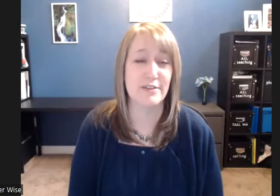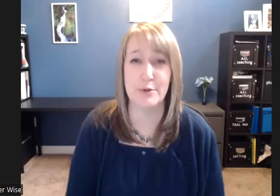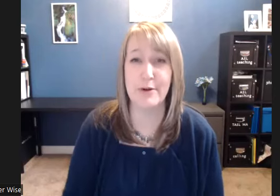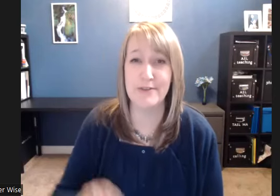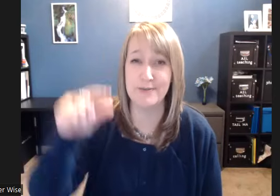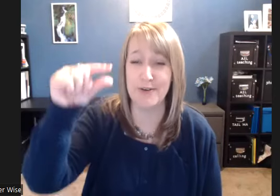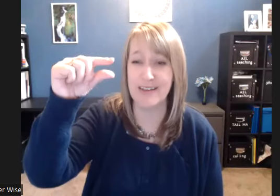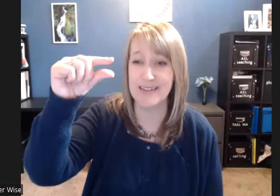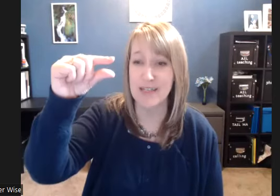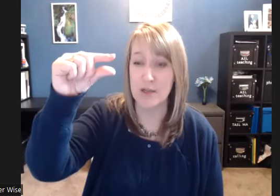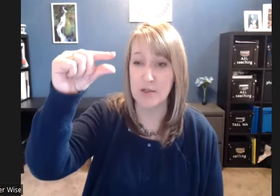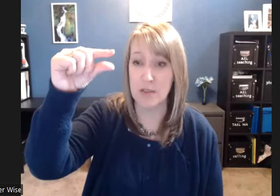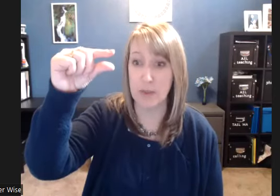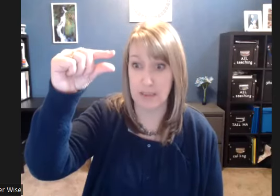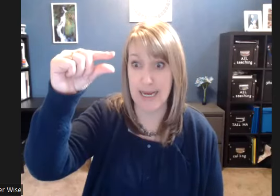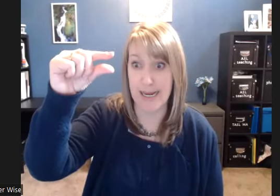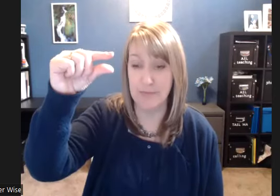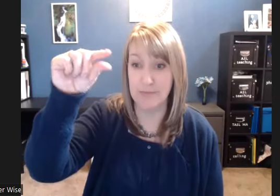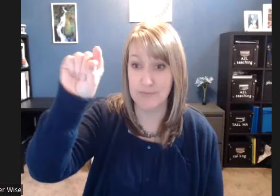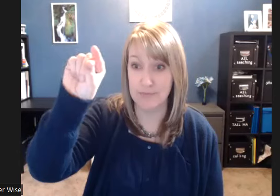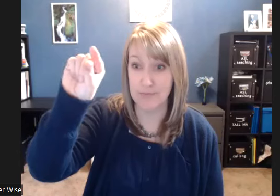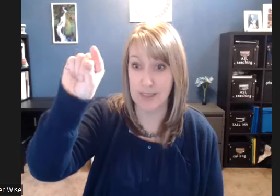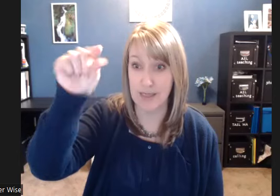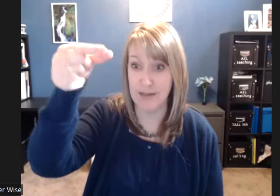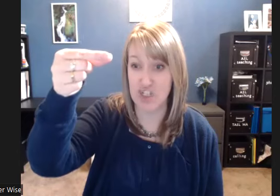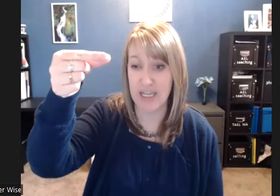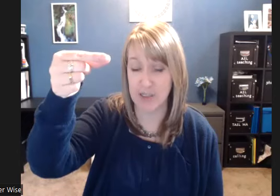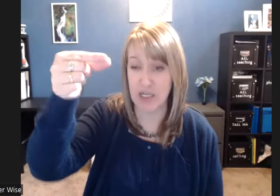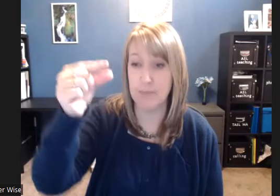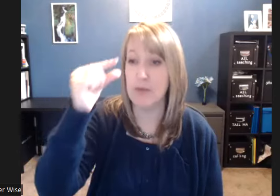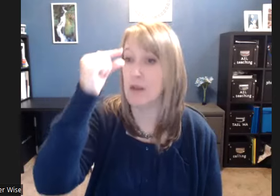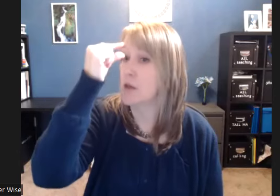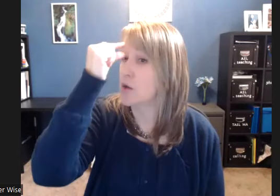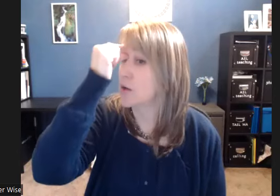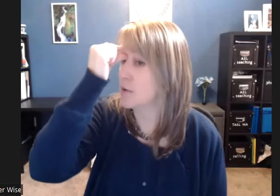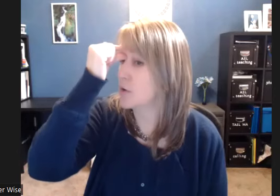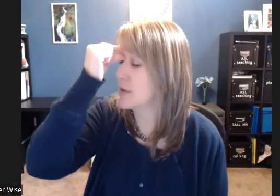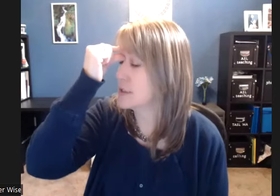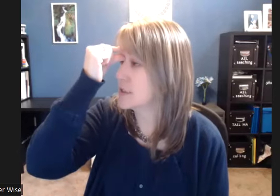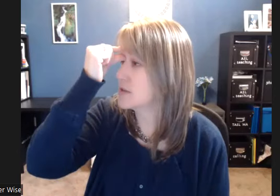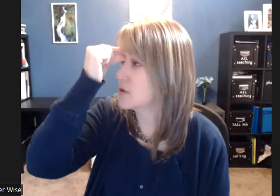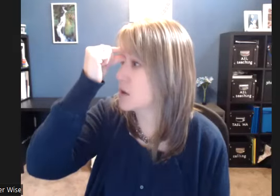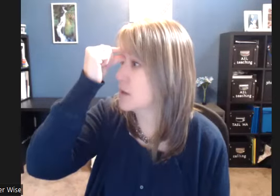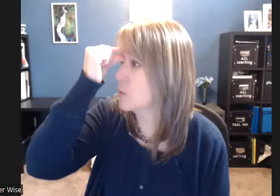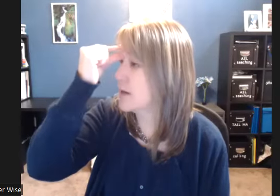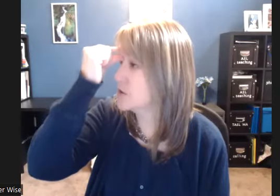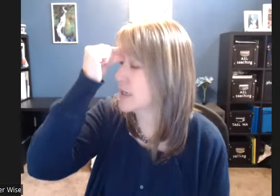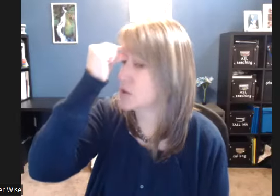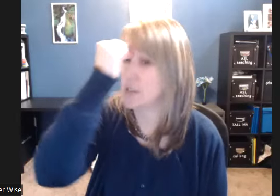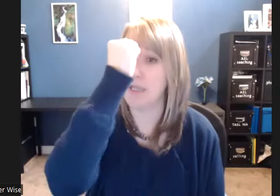English equivalent for this. So you want tiny, okay, G hand shape. You're going to start one direction,